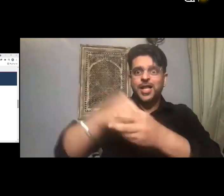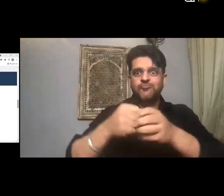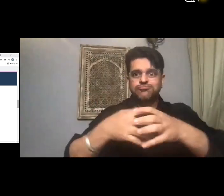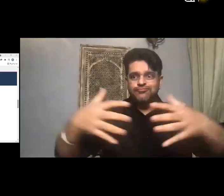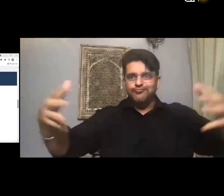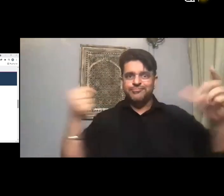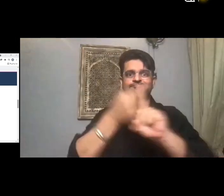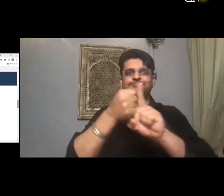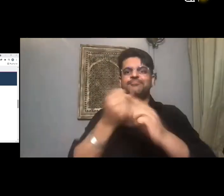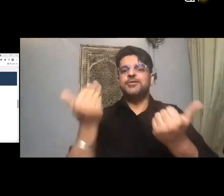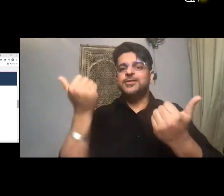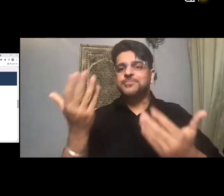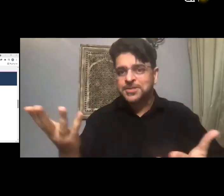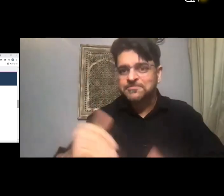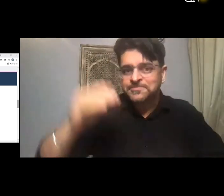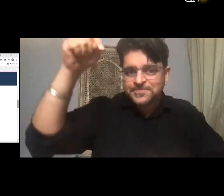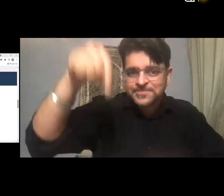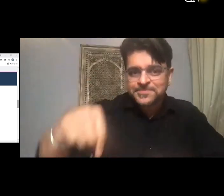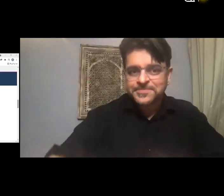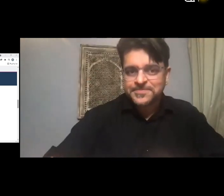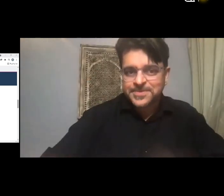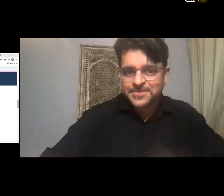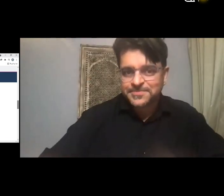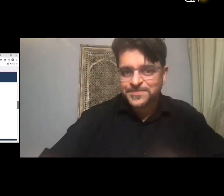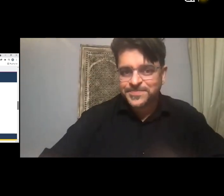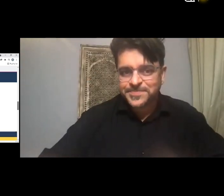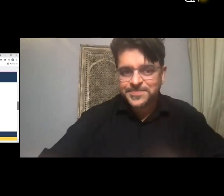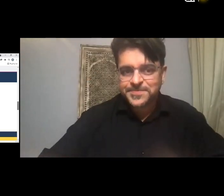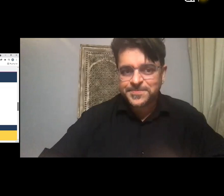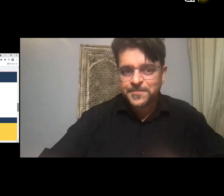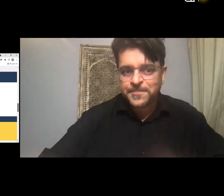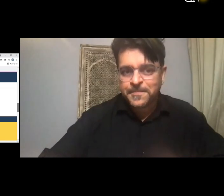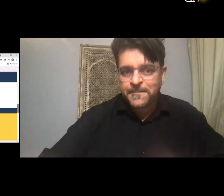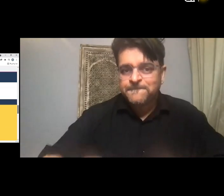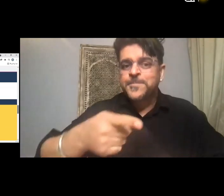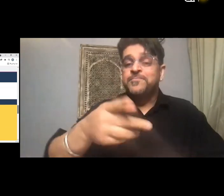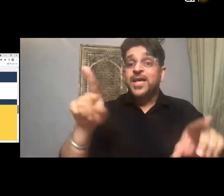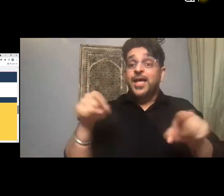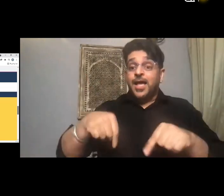interested in becoming a partner. So definitely we're going to create a huge impact. Go down please.